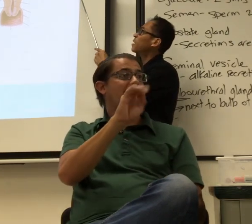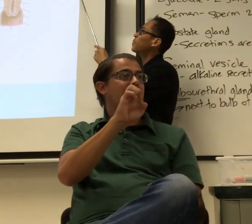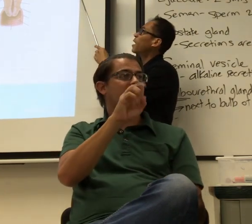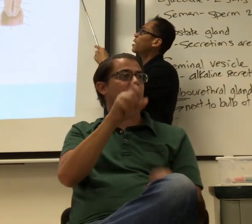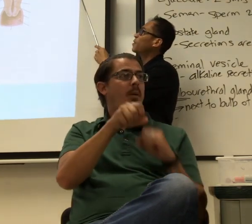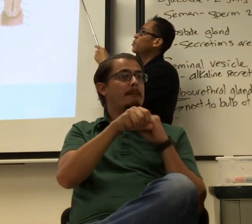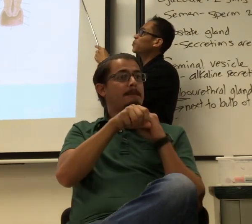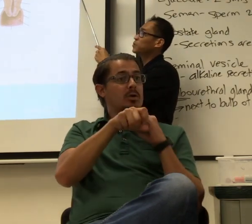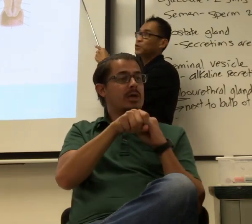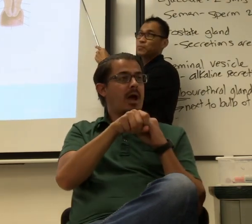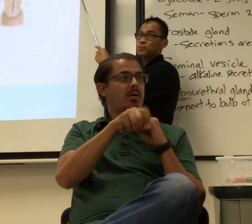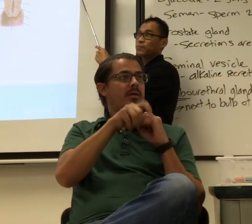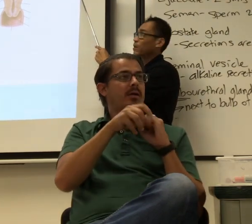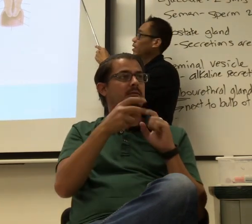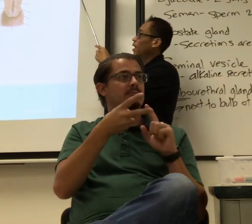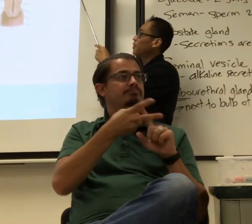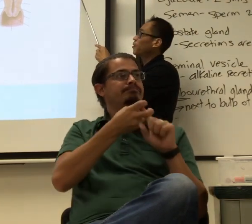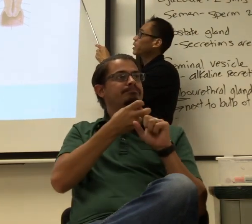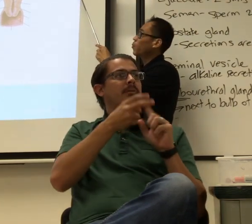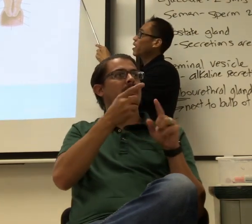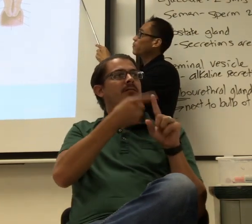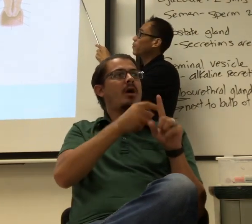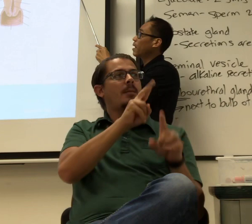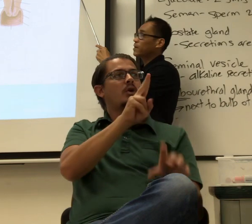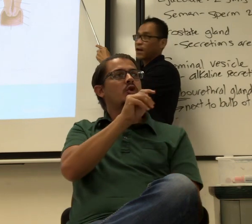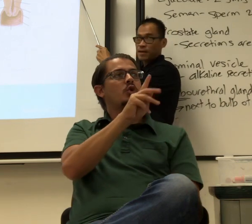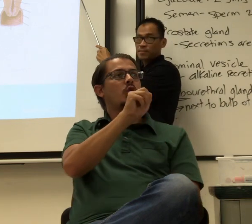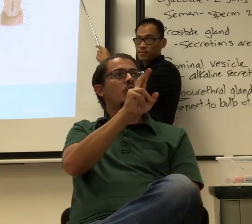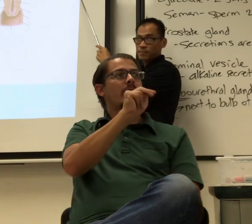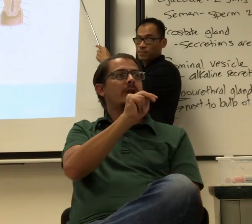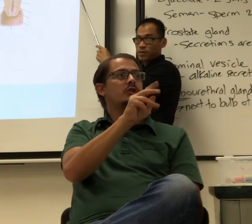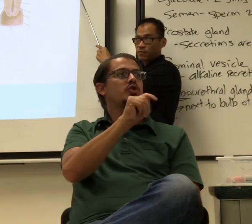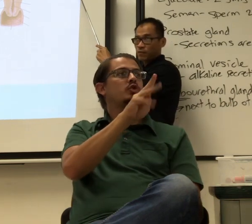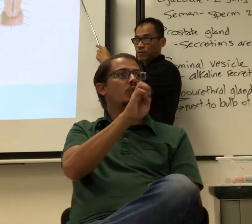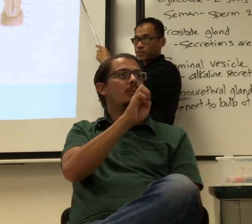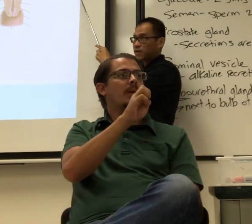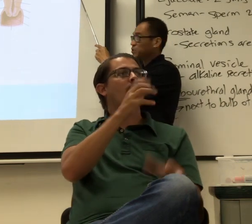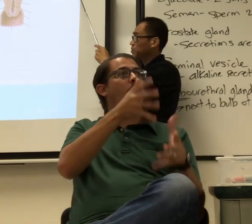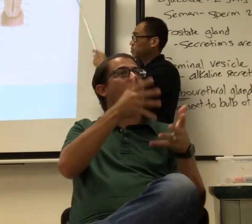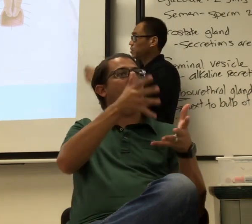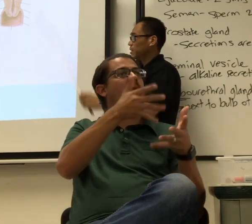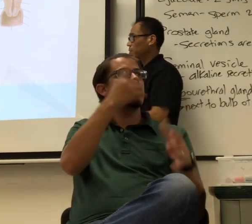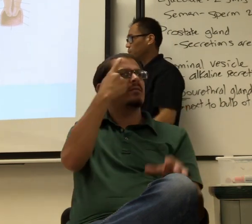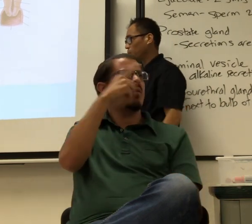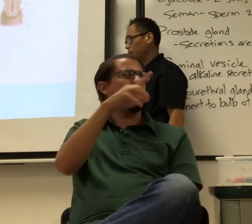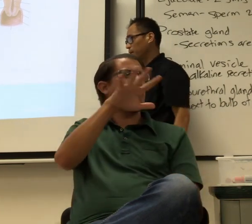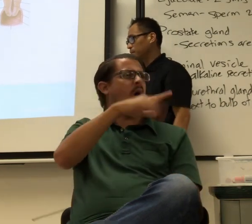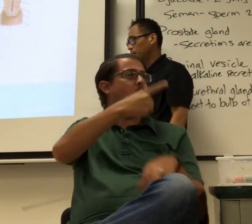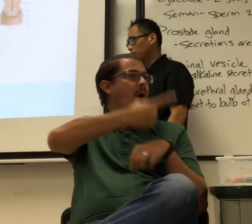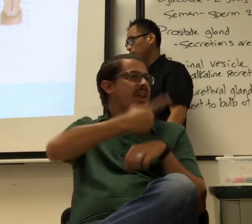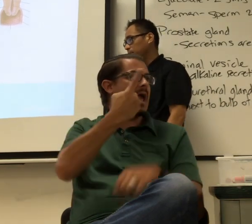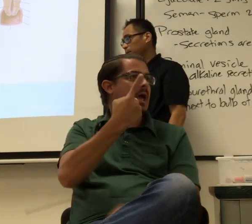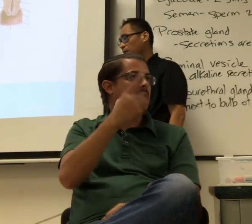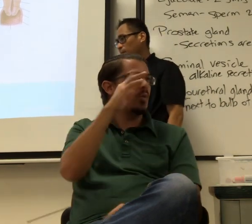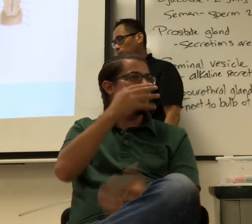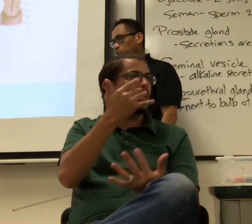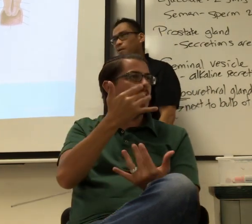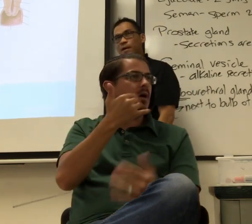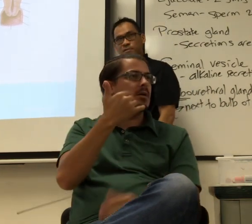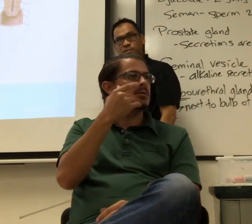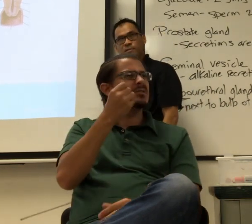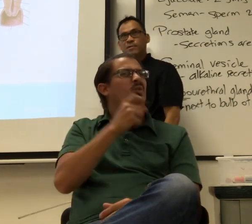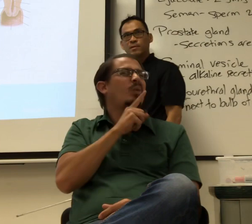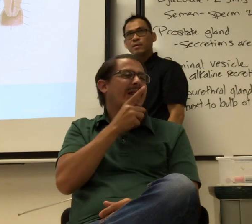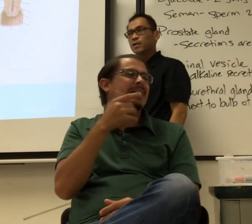and is caught by the uterine tube. And there it can wait for about a day for fertilization. So in a typical 28-day cycle, I'd say you have about